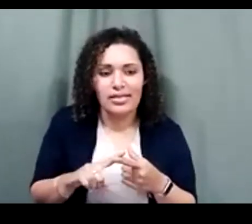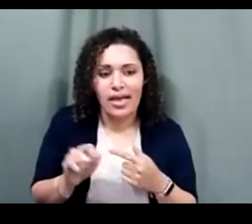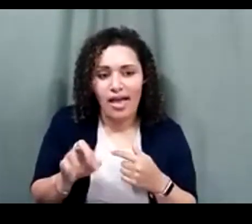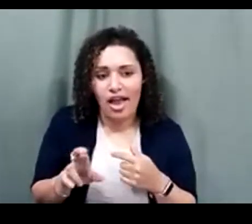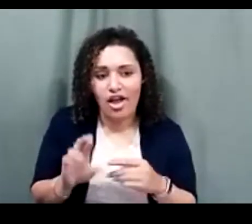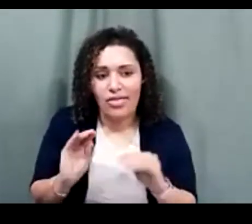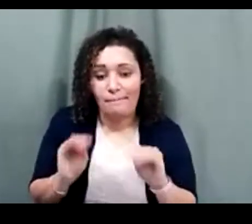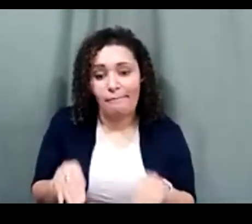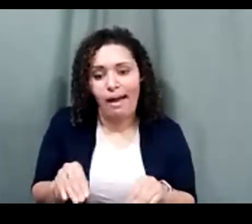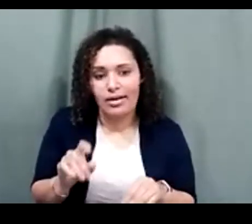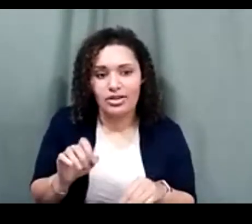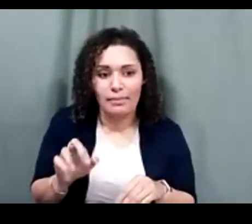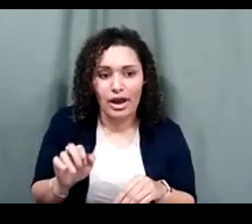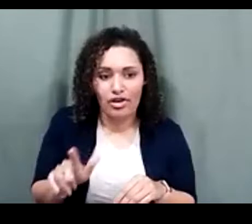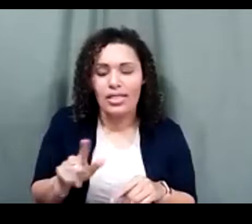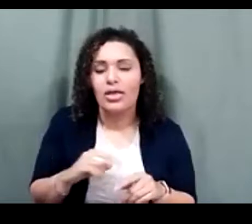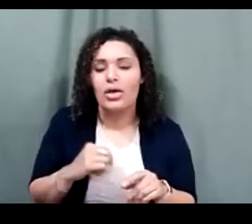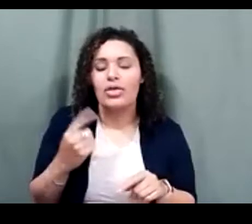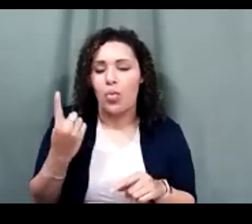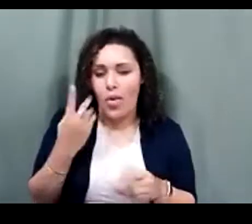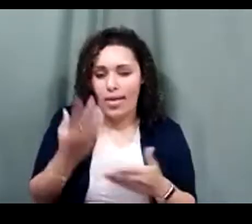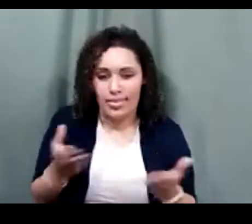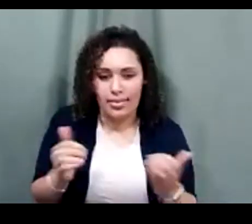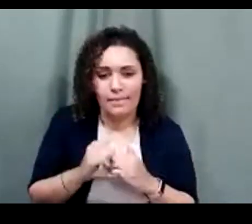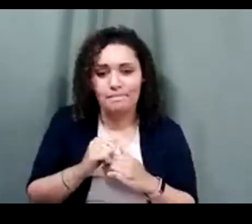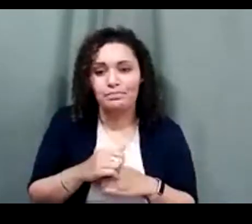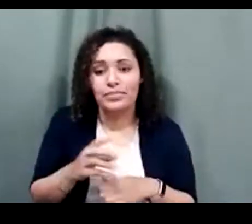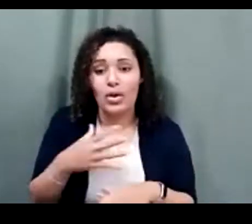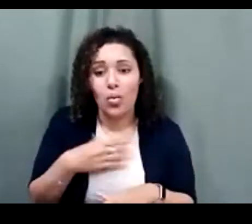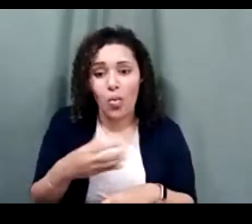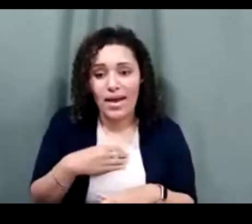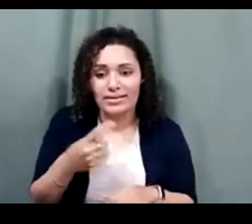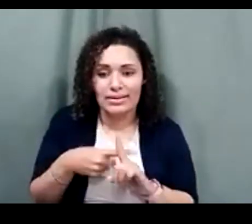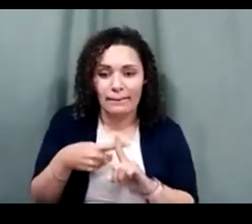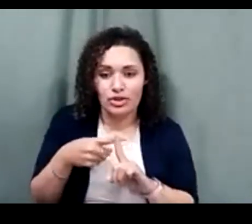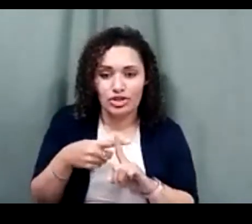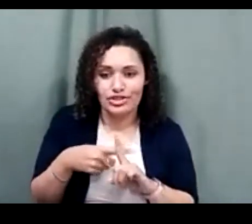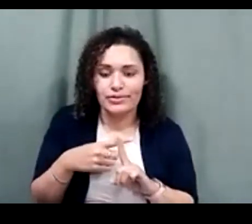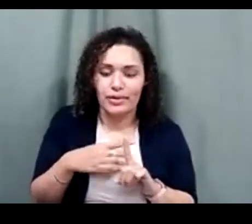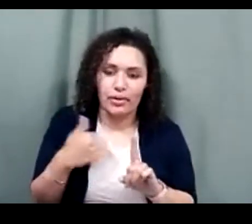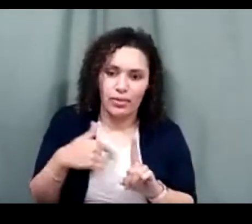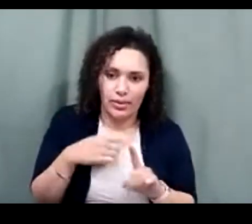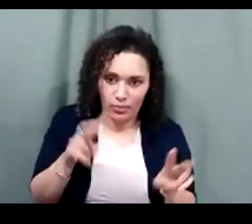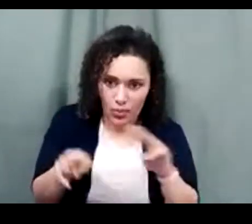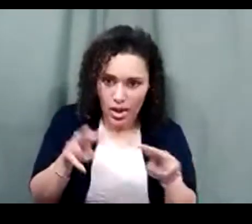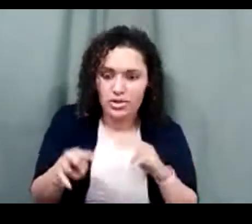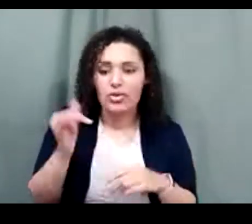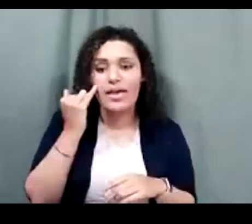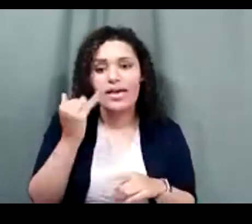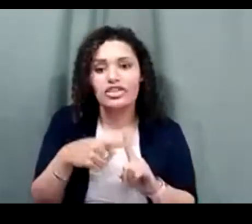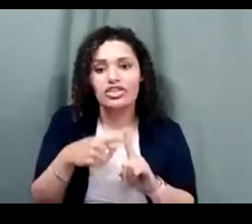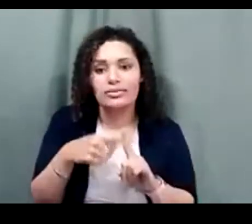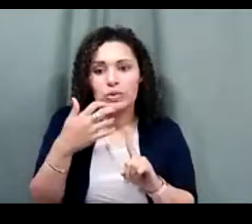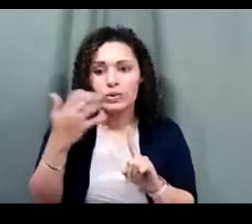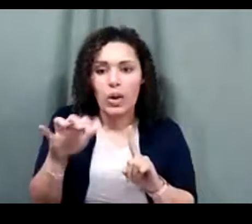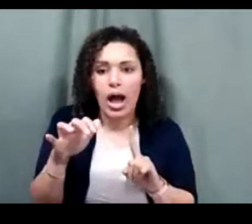it. And then we watch the temperatures. The one thing that we worry about is if the temperature gets too hot, we could have a problem,